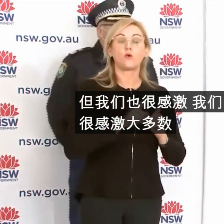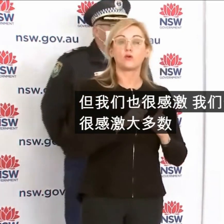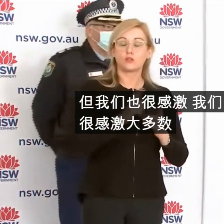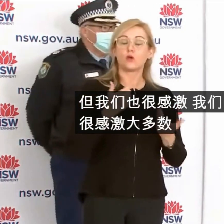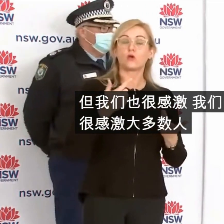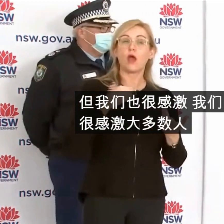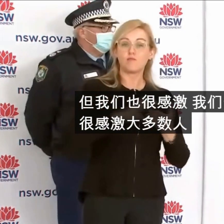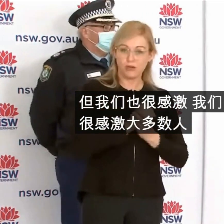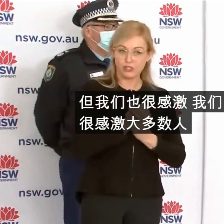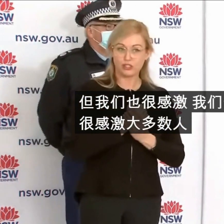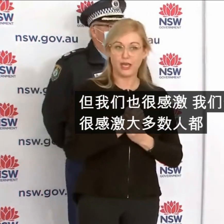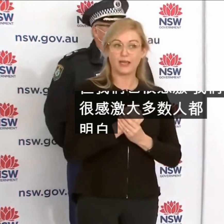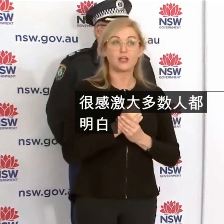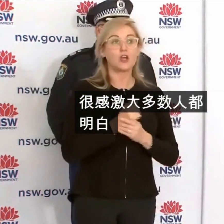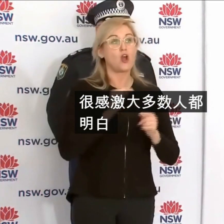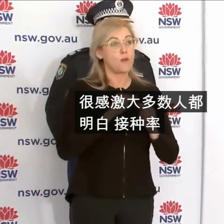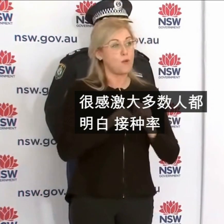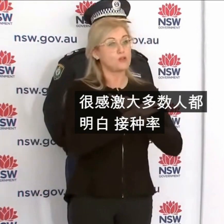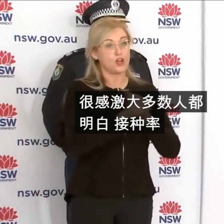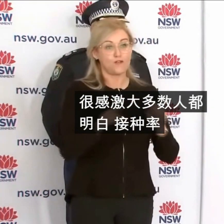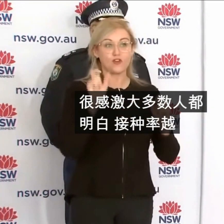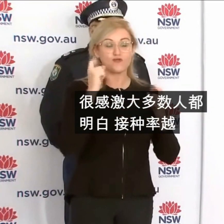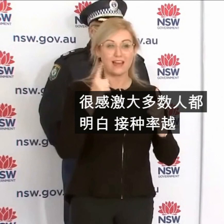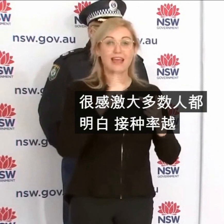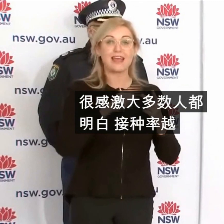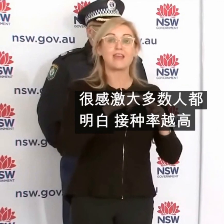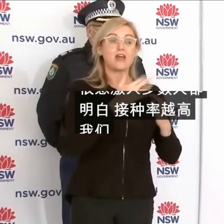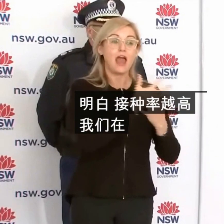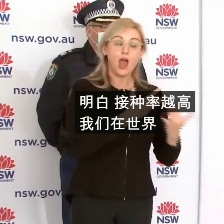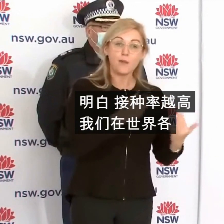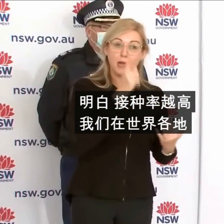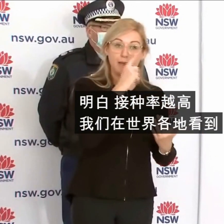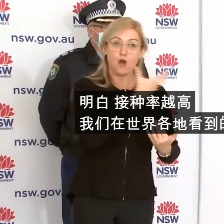and most people get this, that the higher the vaccination